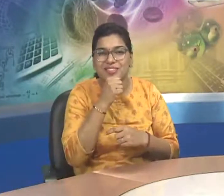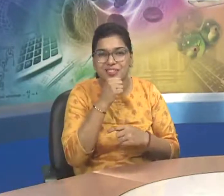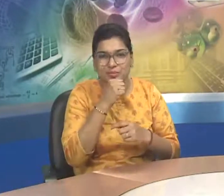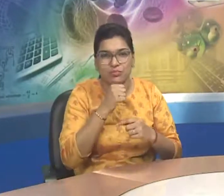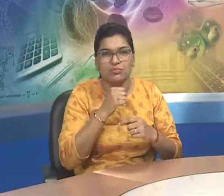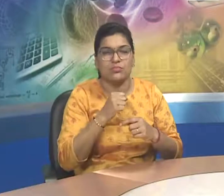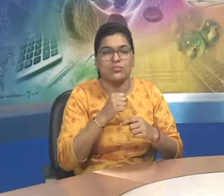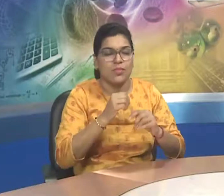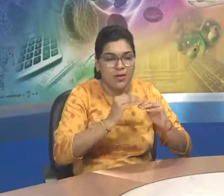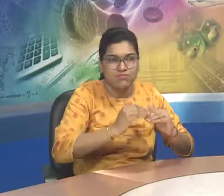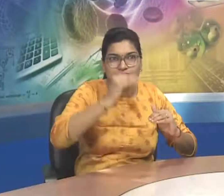of prevention